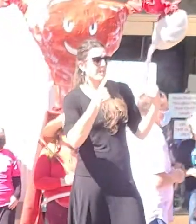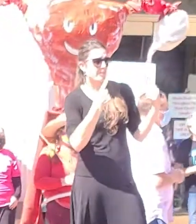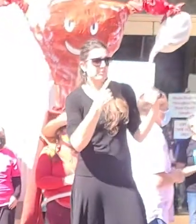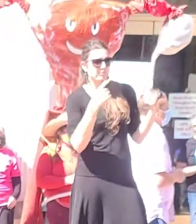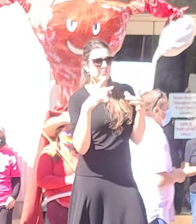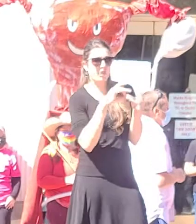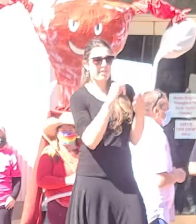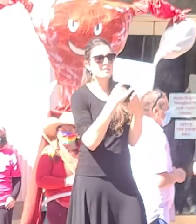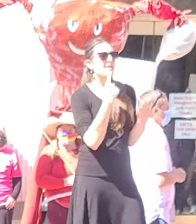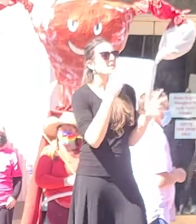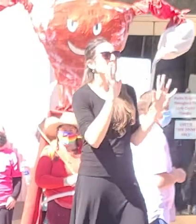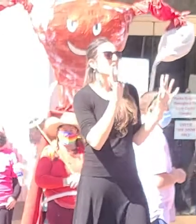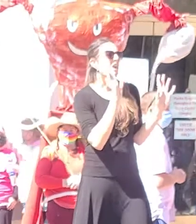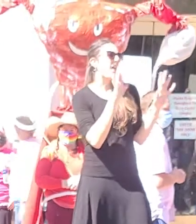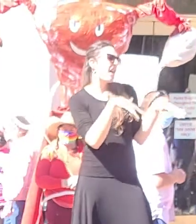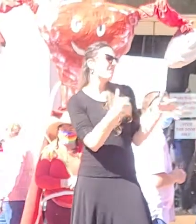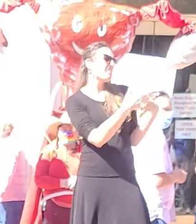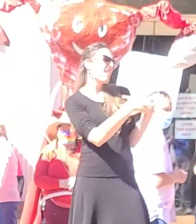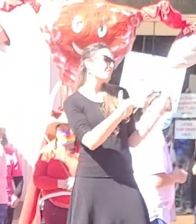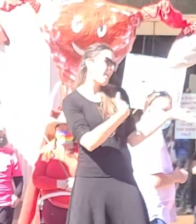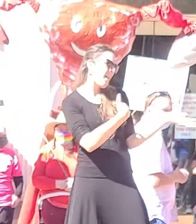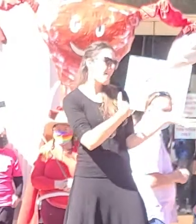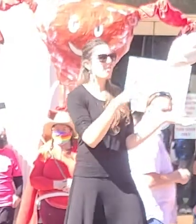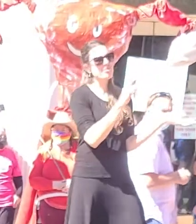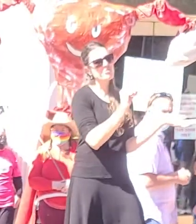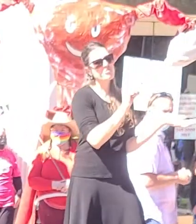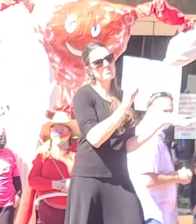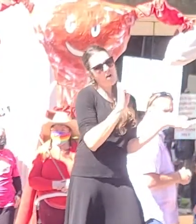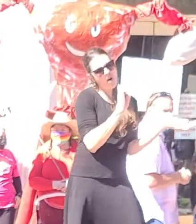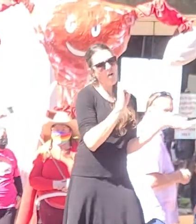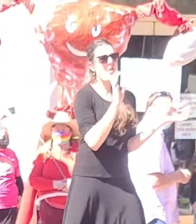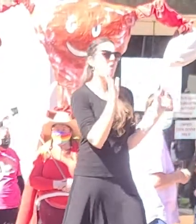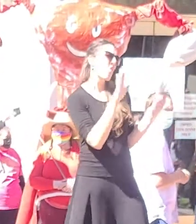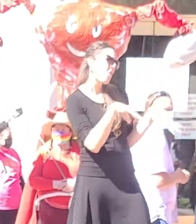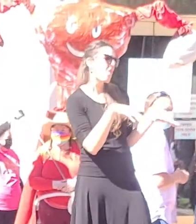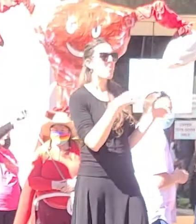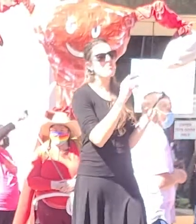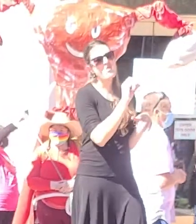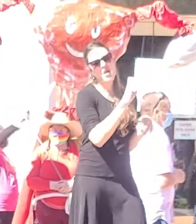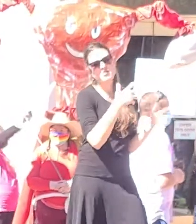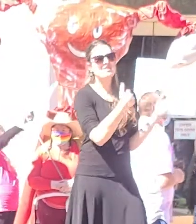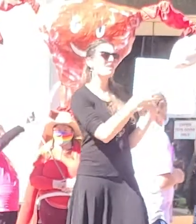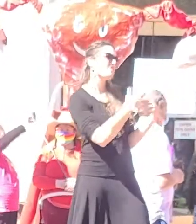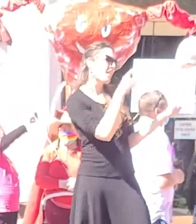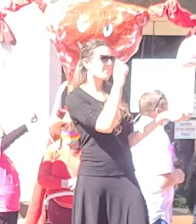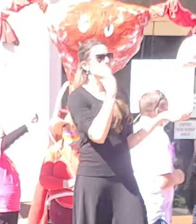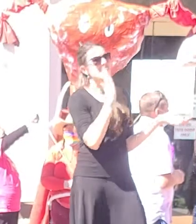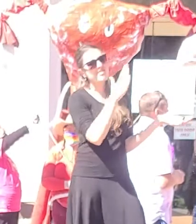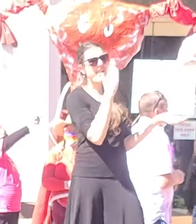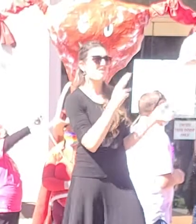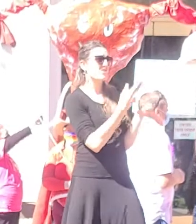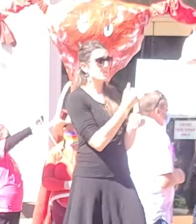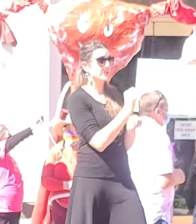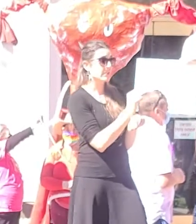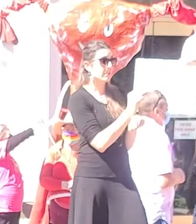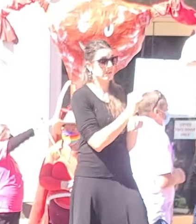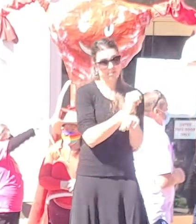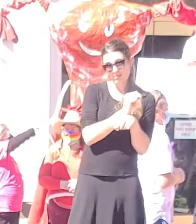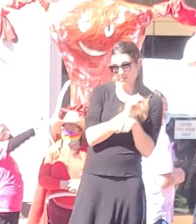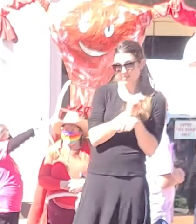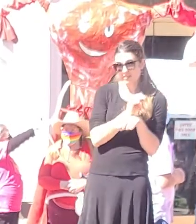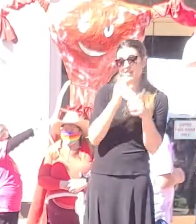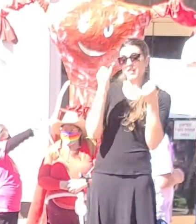doesn't matter because of Roe v. Wade. It doesn't matter because we'll never use it. Well, we now have a Texas